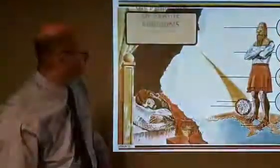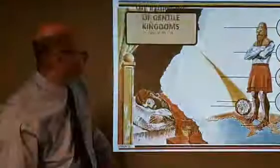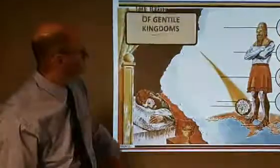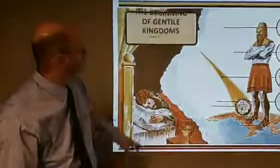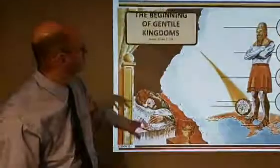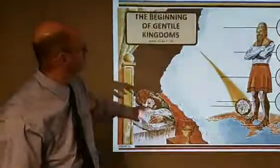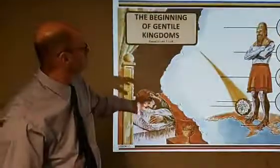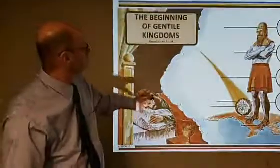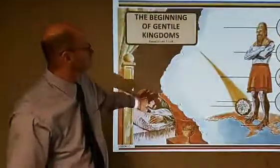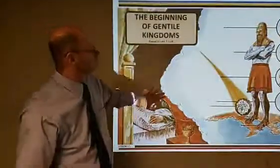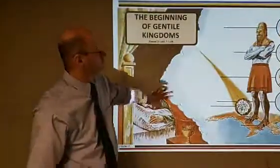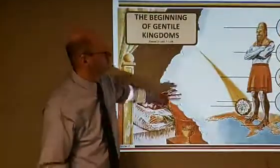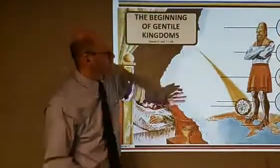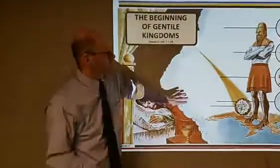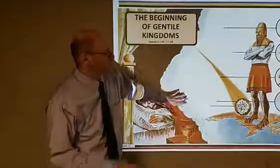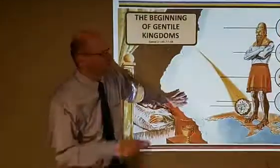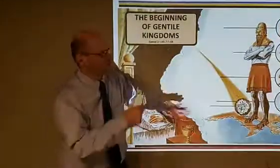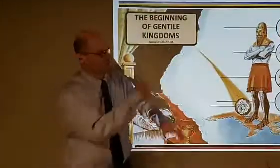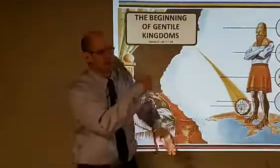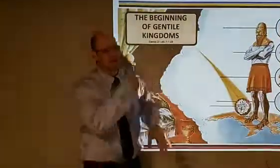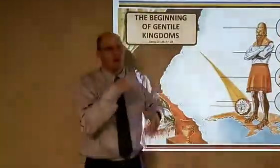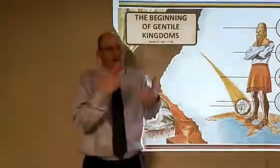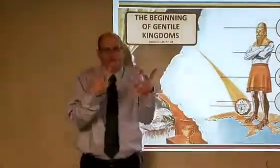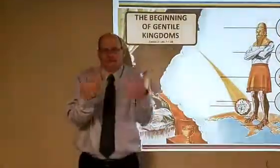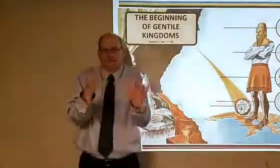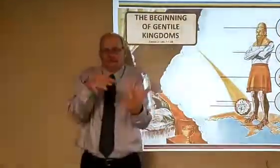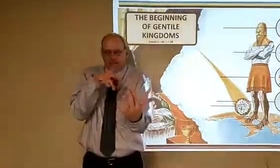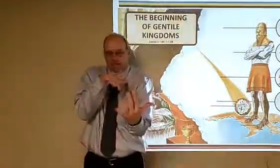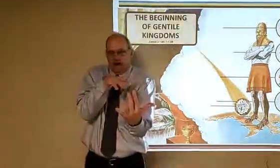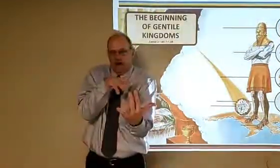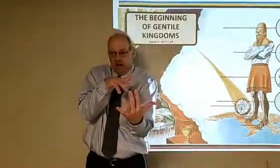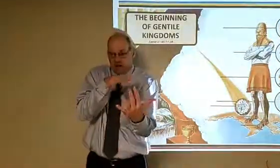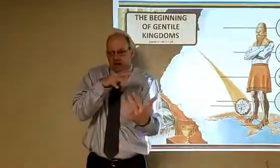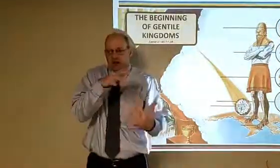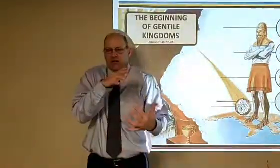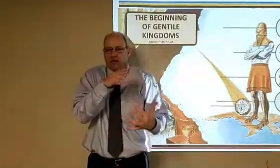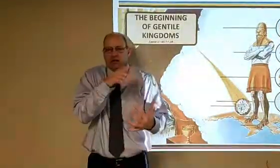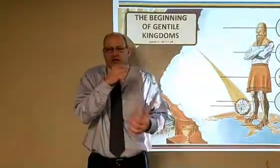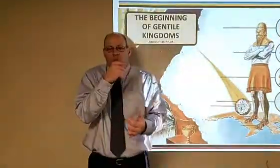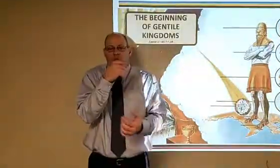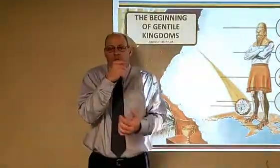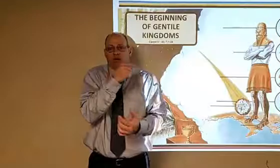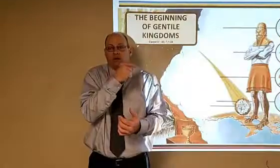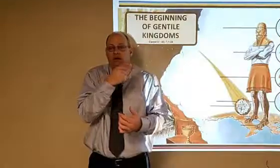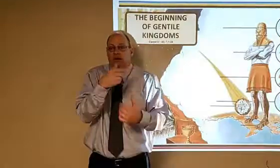All right. So this is beginning a new lesson. I've already been studying on this.